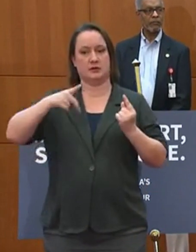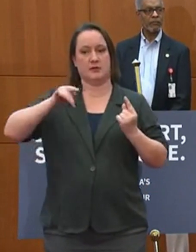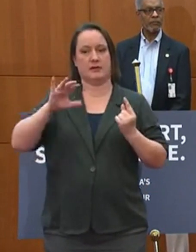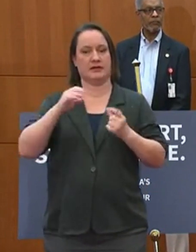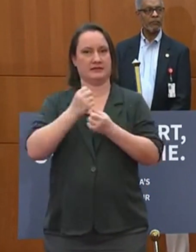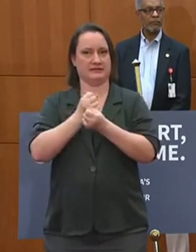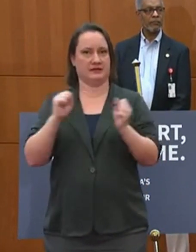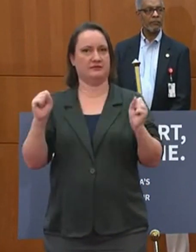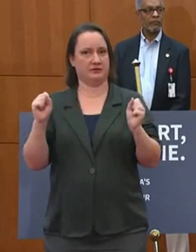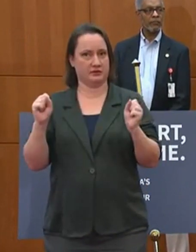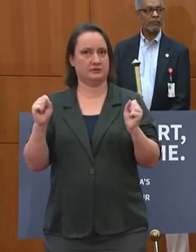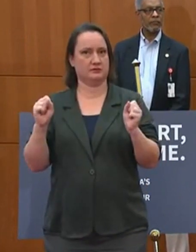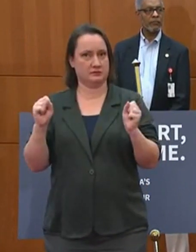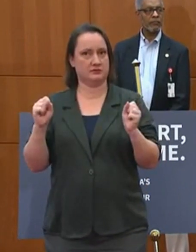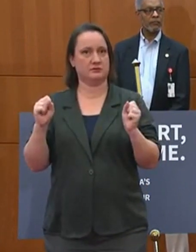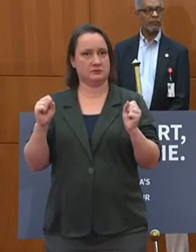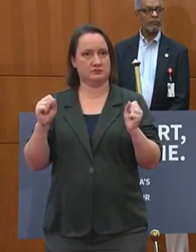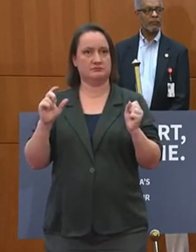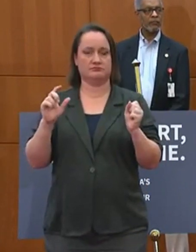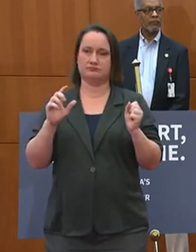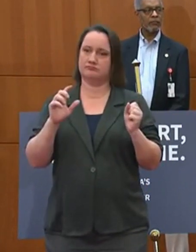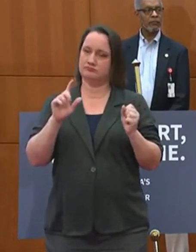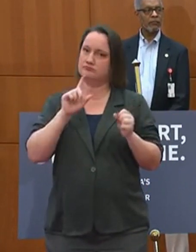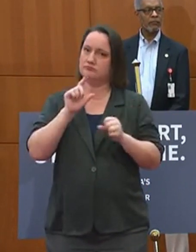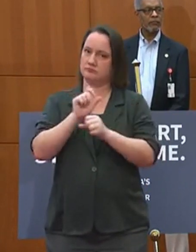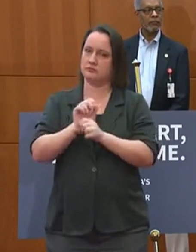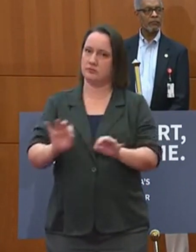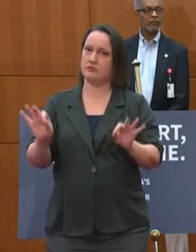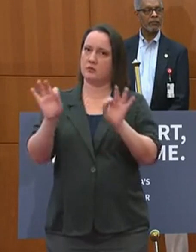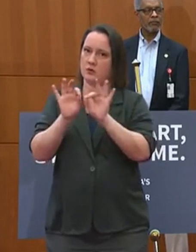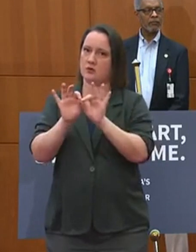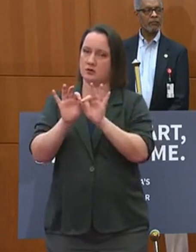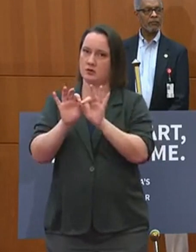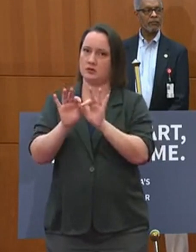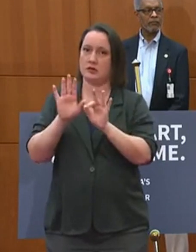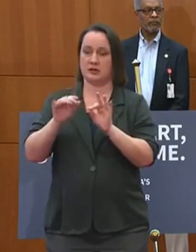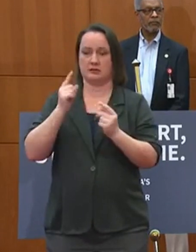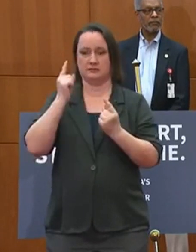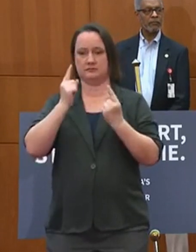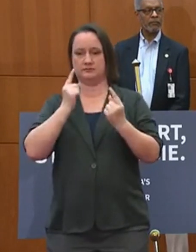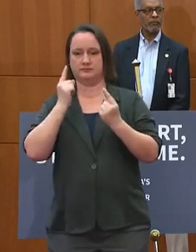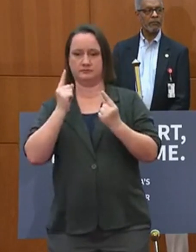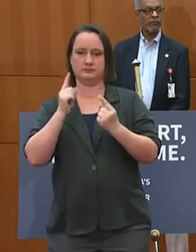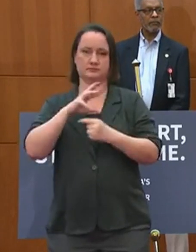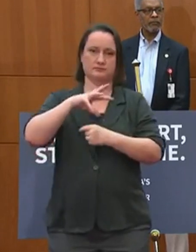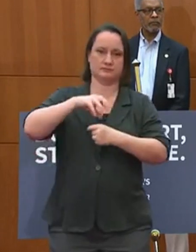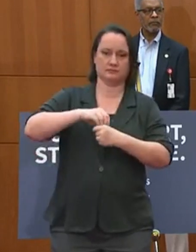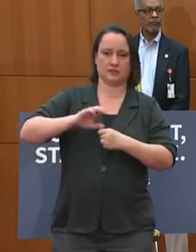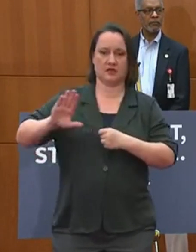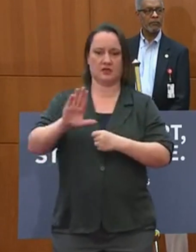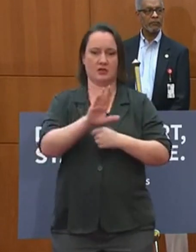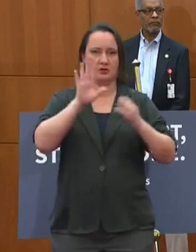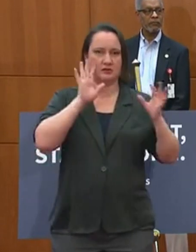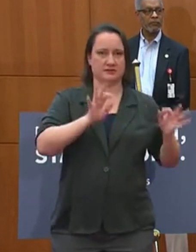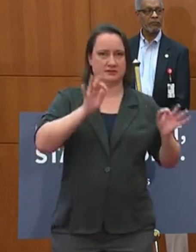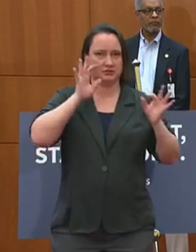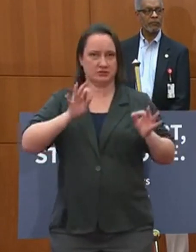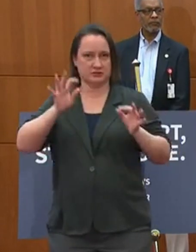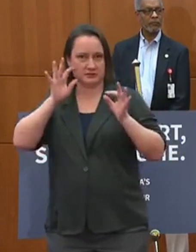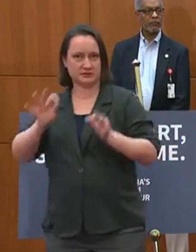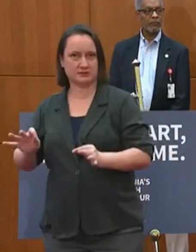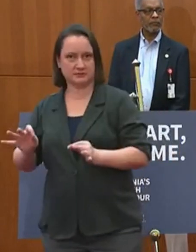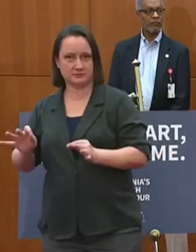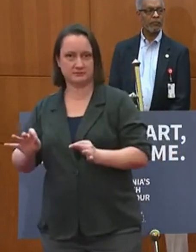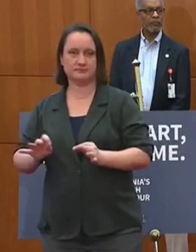safety, which is extremely important in these times, and that consideration is part of the decision the parole board